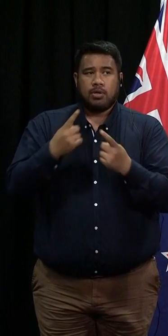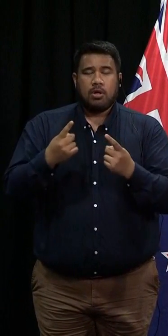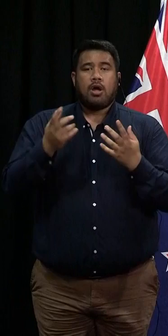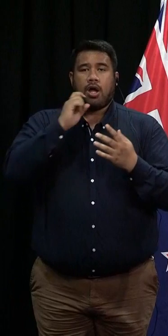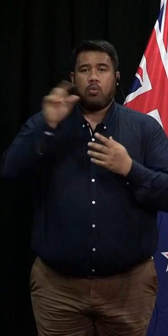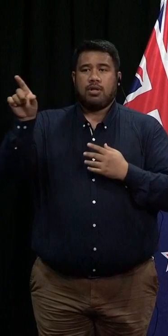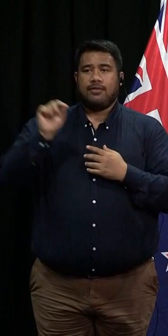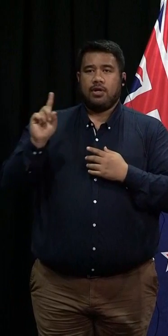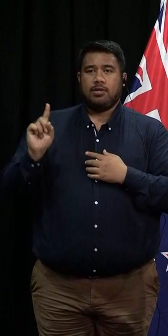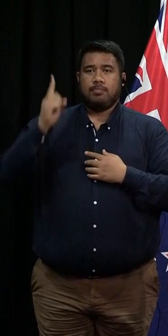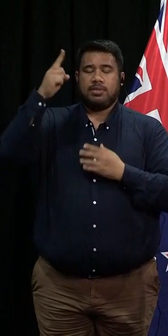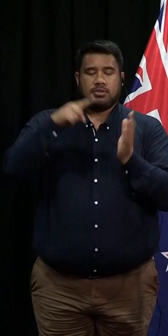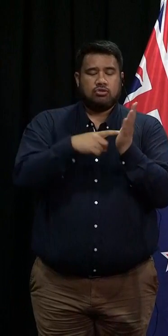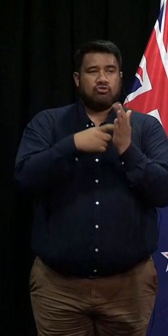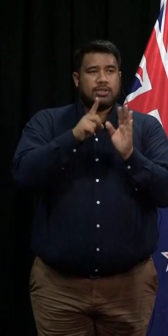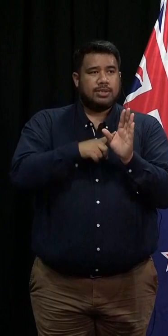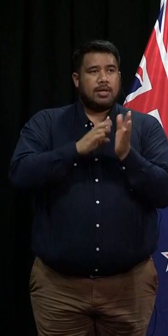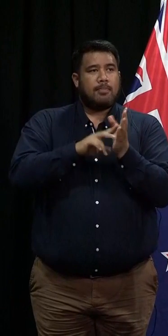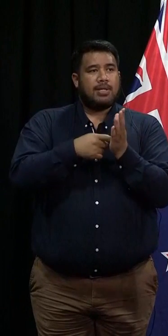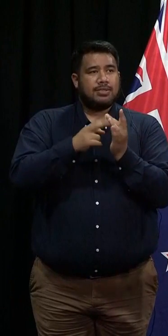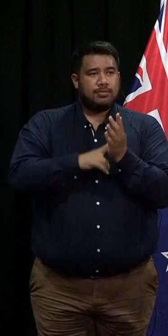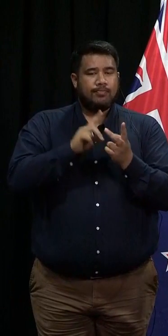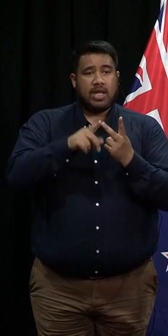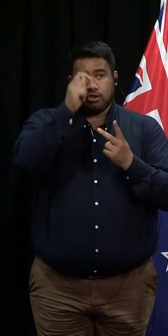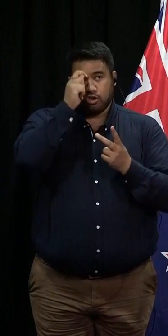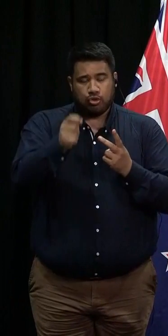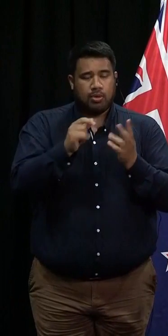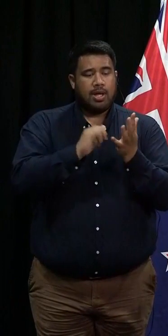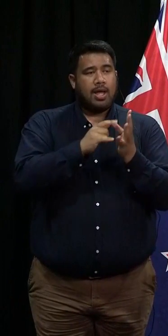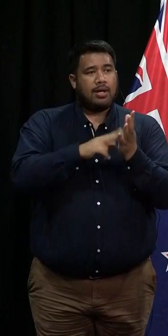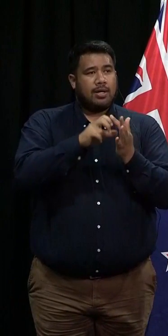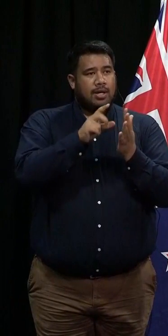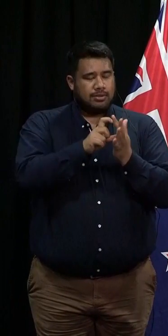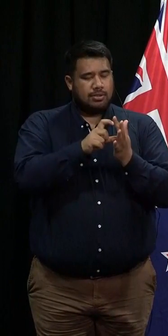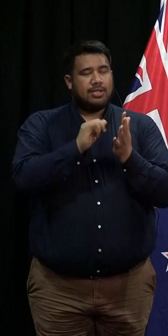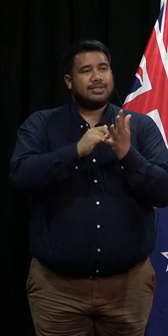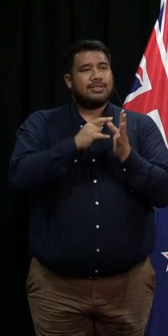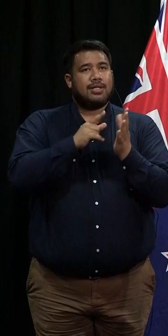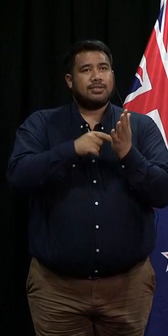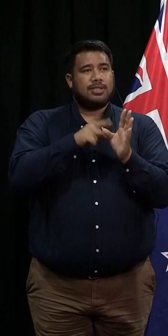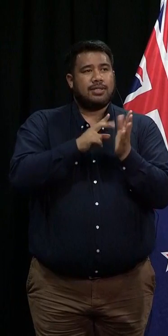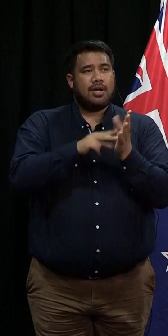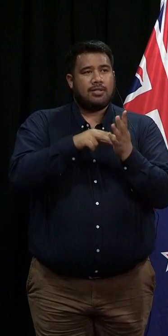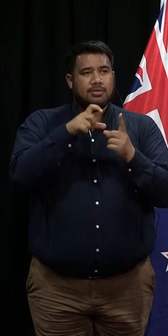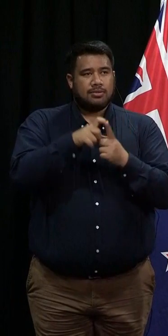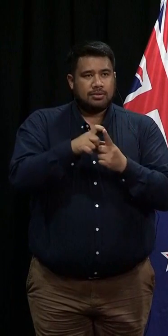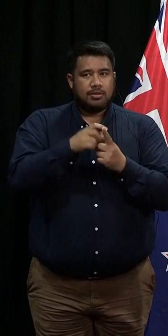Minister Tracy Martin and Sir Anand Satyanand to join me at the podiums here.